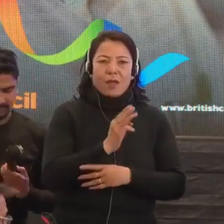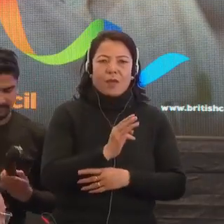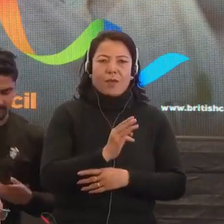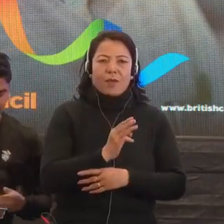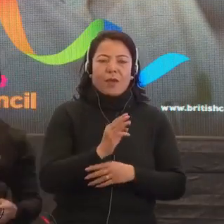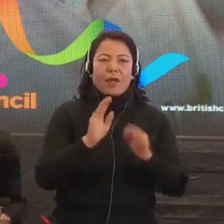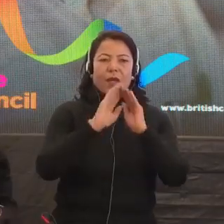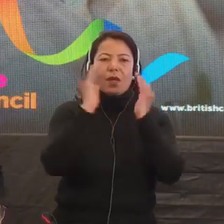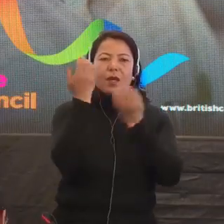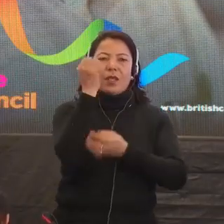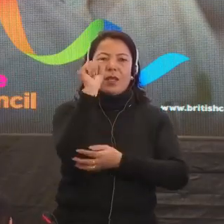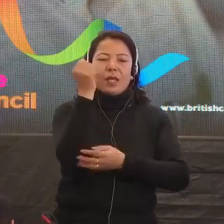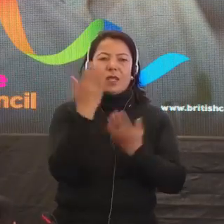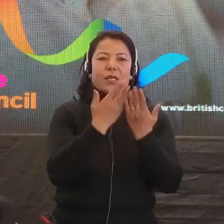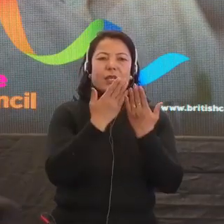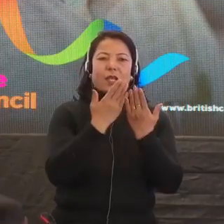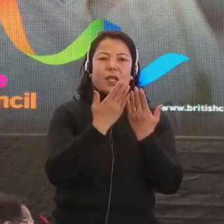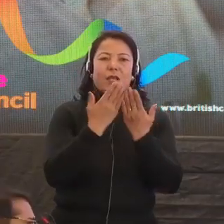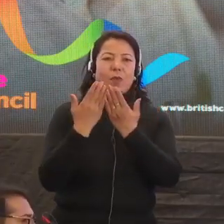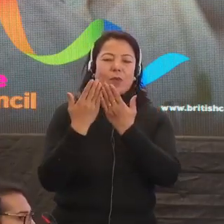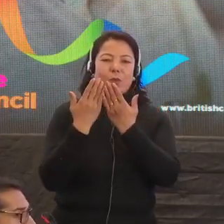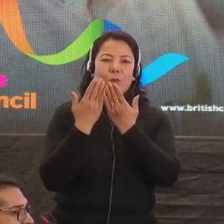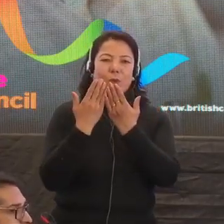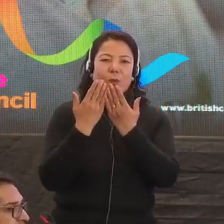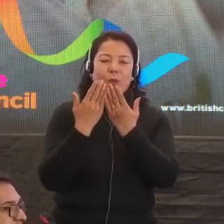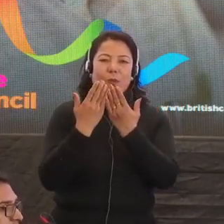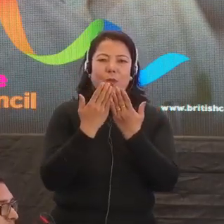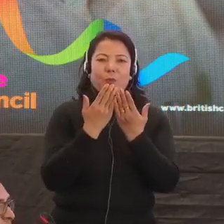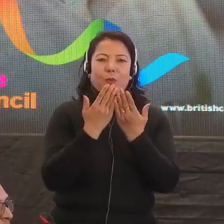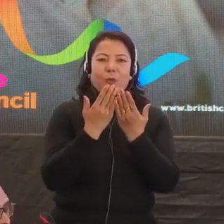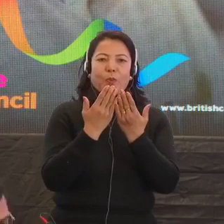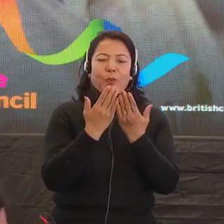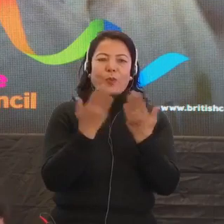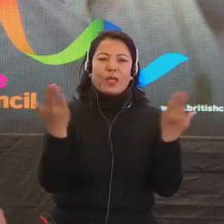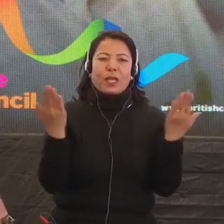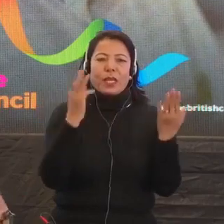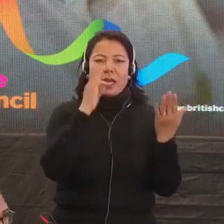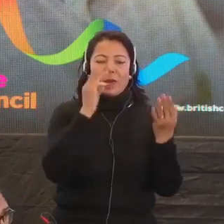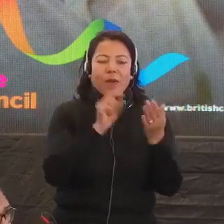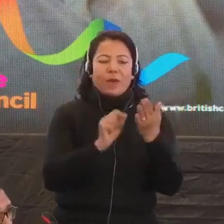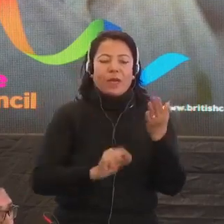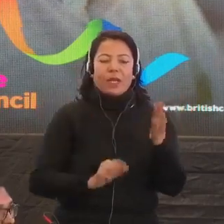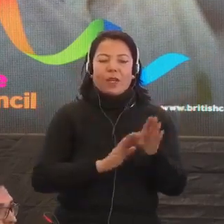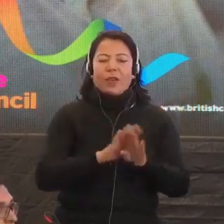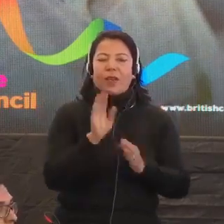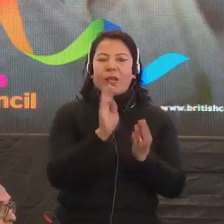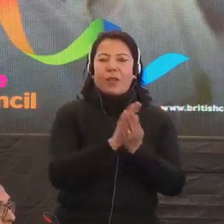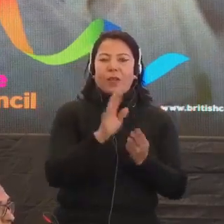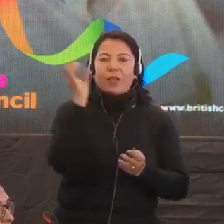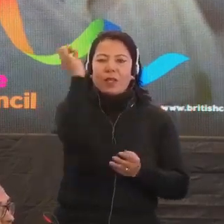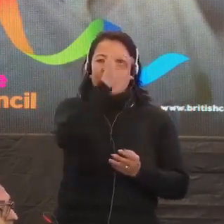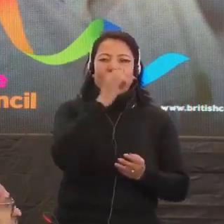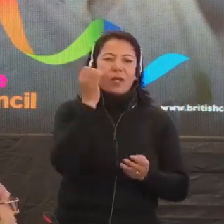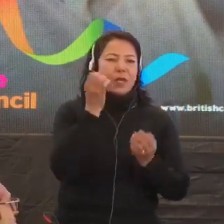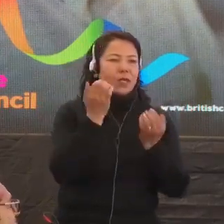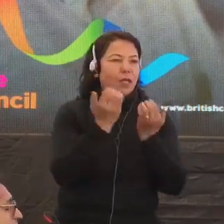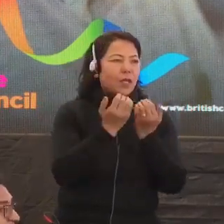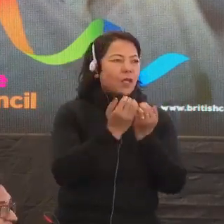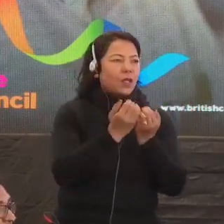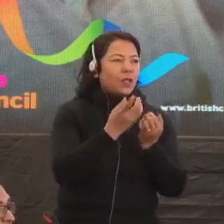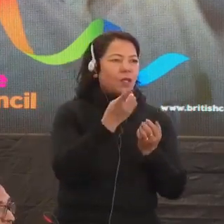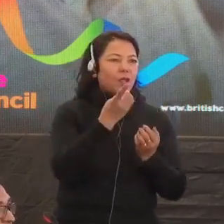as well as publishing 4 different books on the topic. I'd like to introduce Dr. Kumar